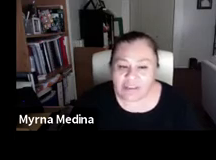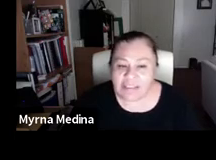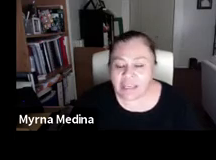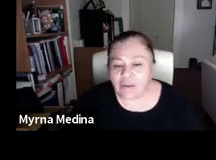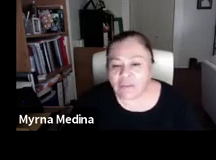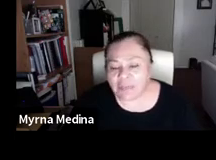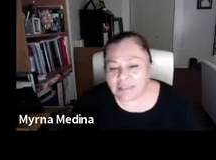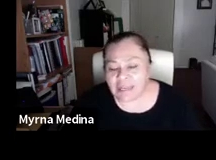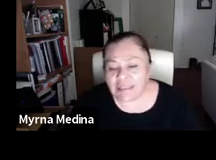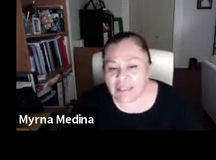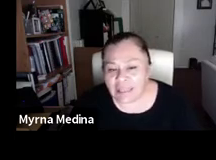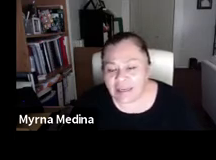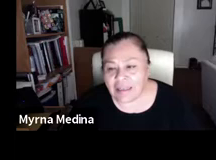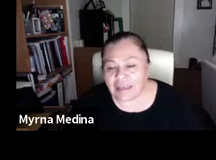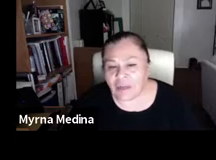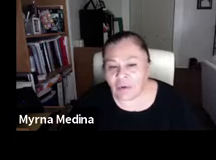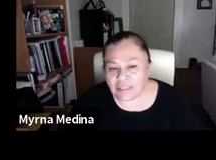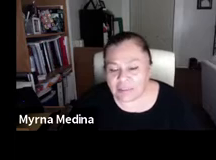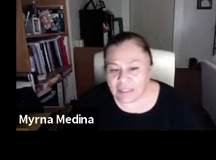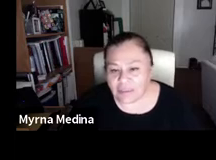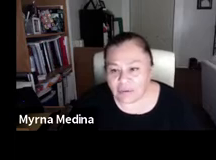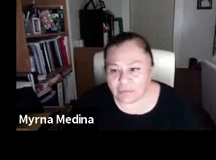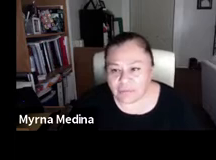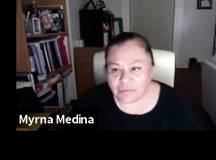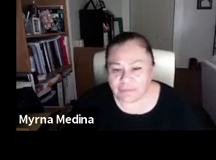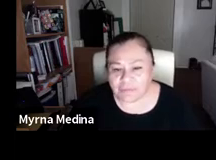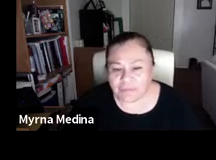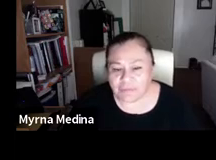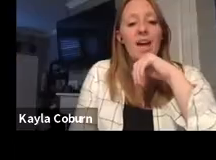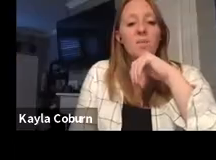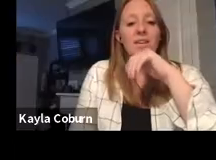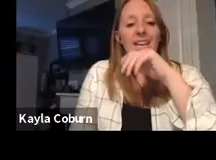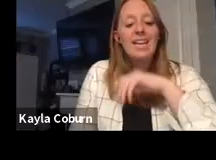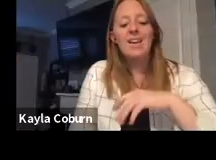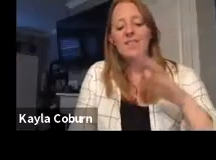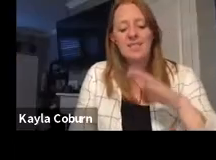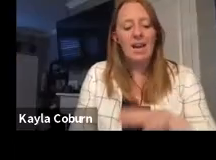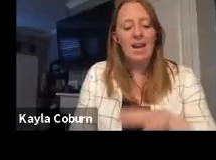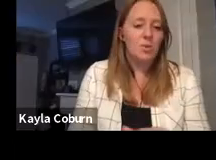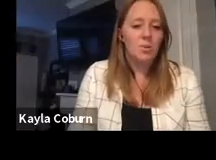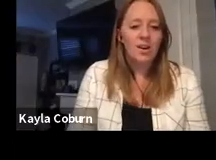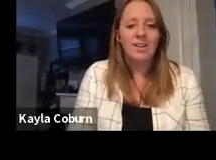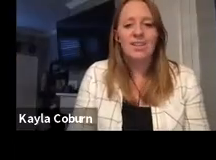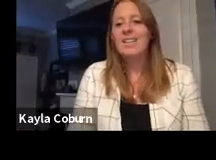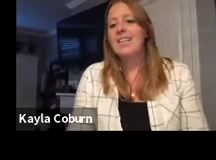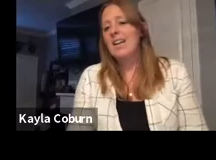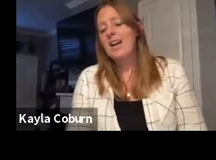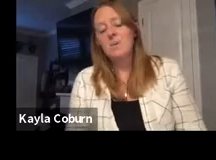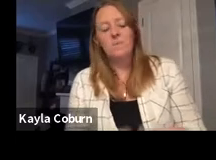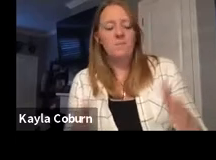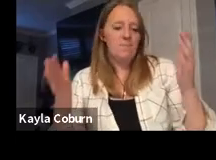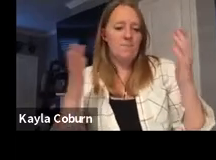una vez que ellos empiezan a entender lo que está pasando. So at the beginning, if it's time to work,